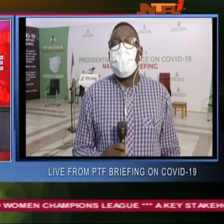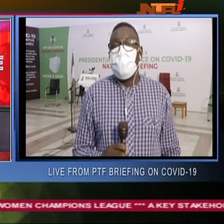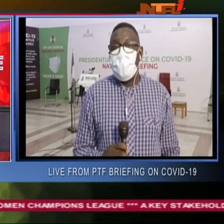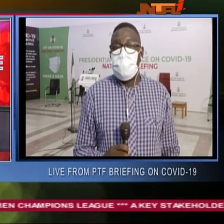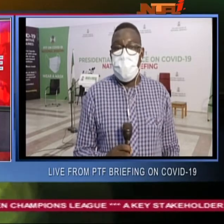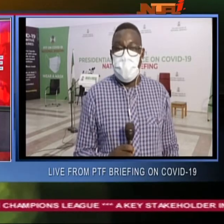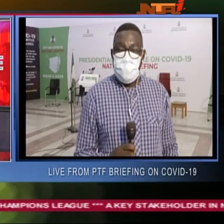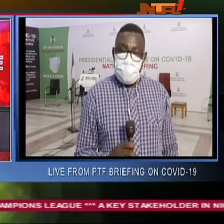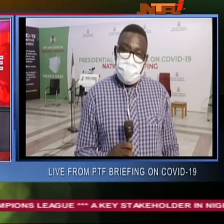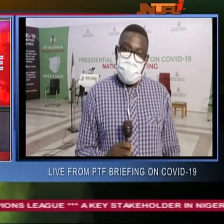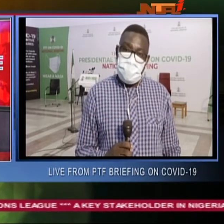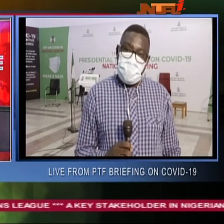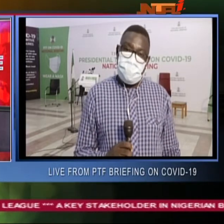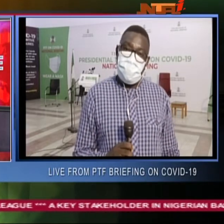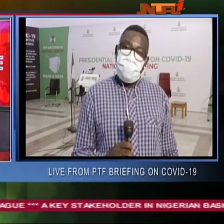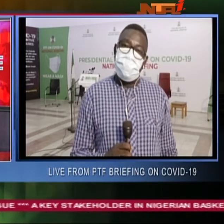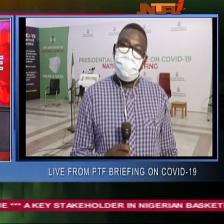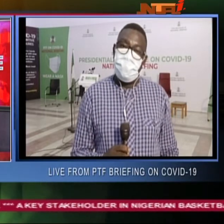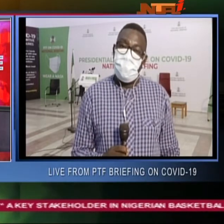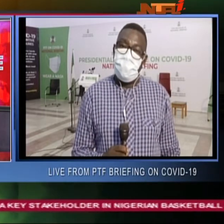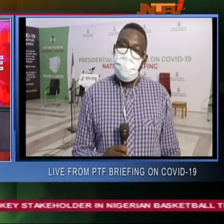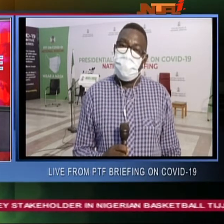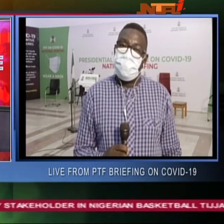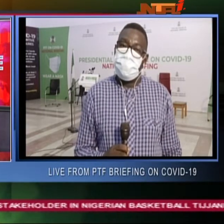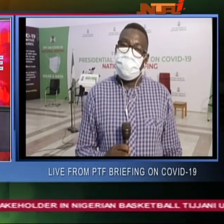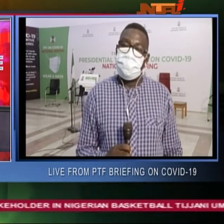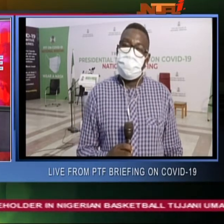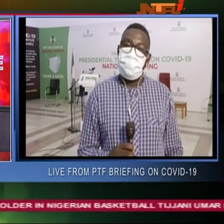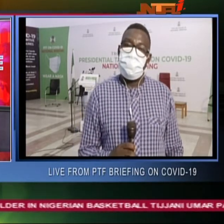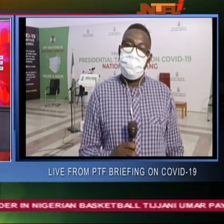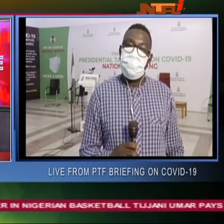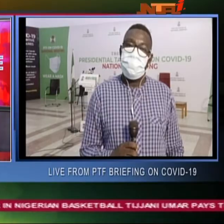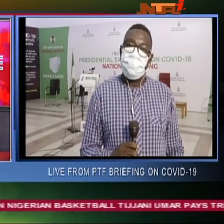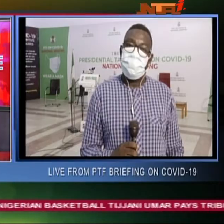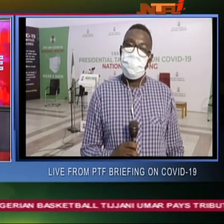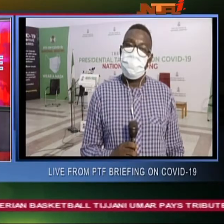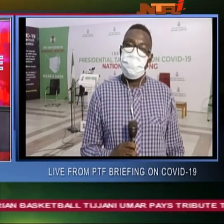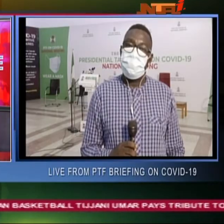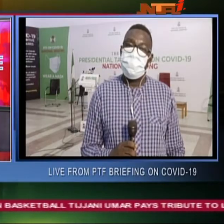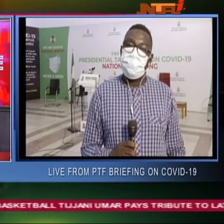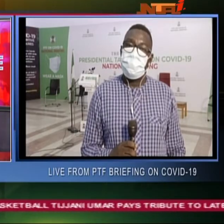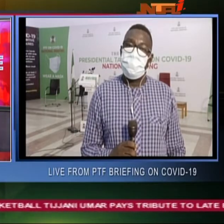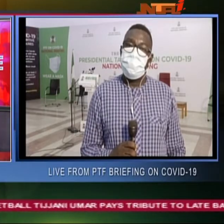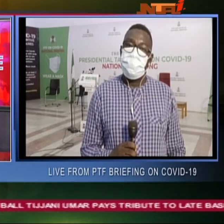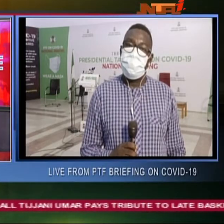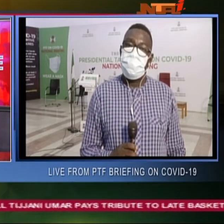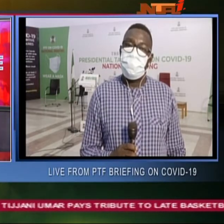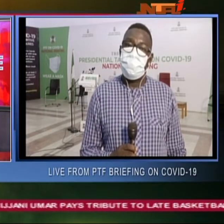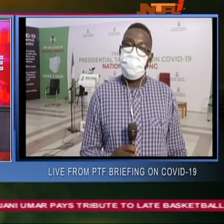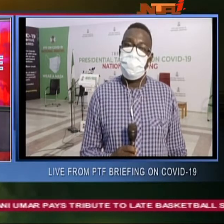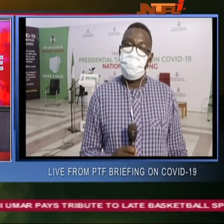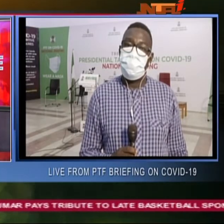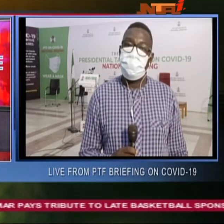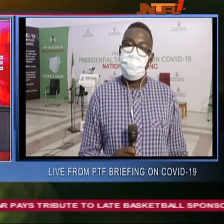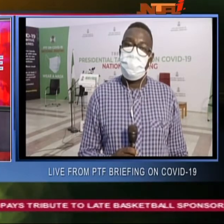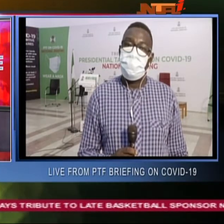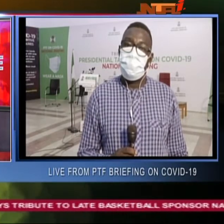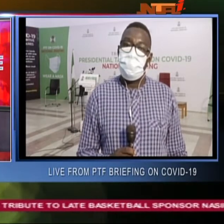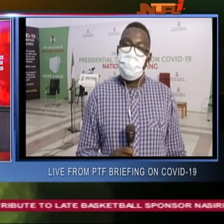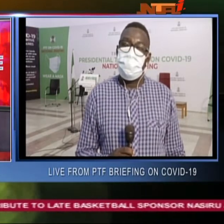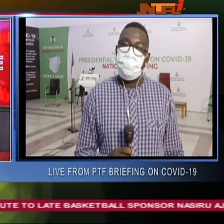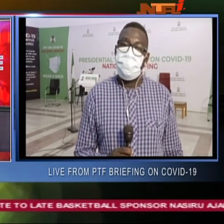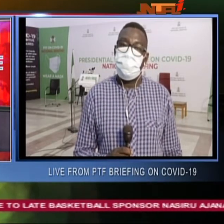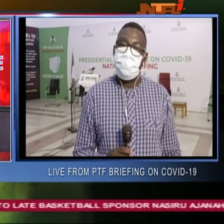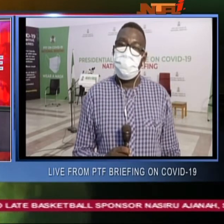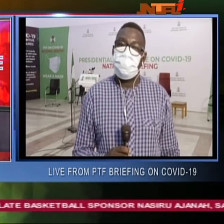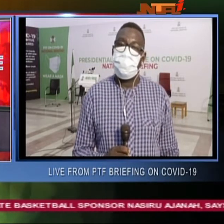as announced by the Presidential Task Force. Well, Mitari, good news for a lot of Nigerians, especially the interstate travel, like